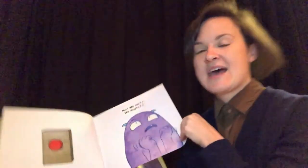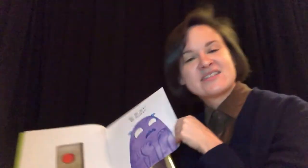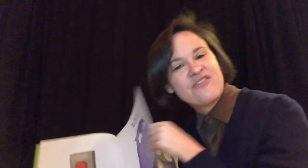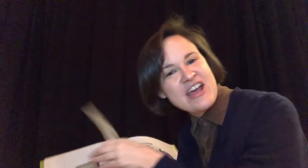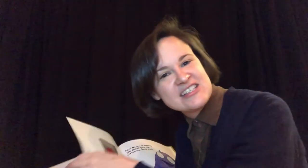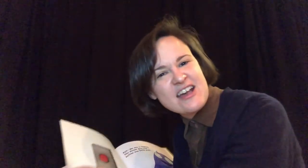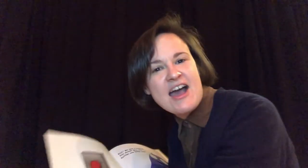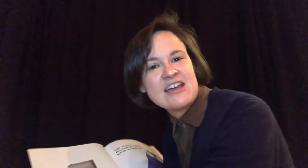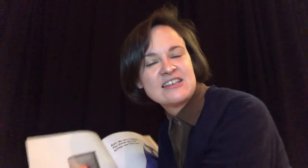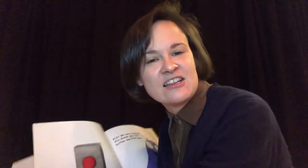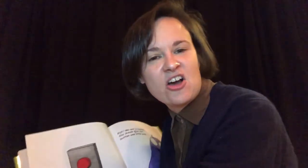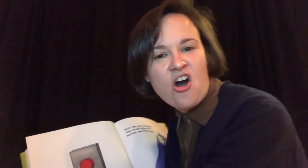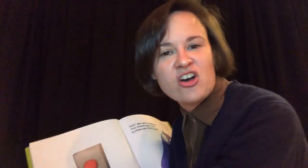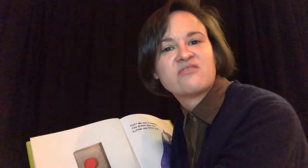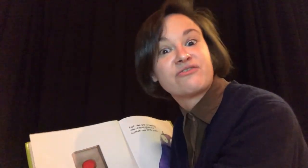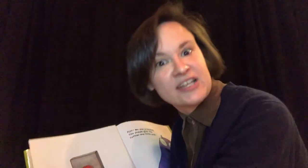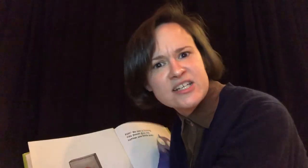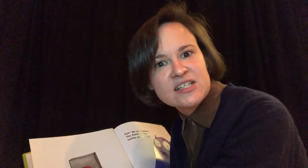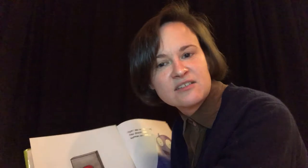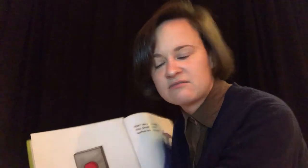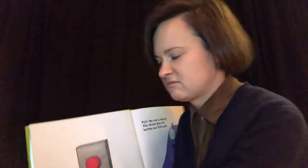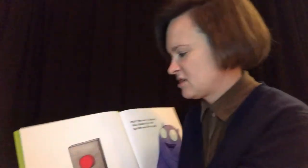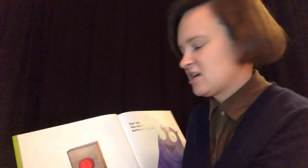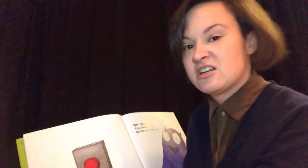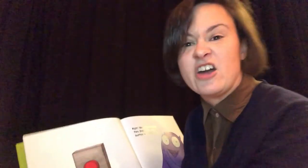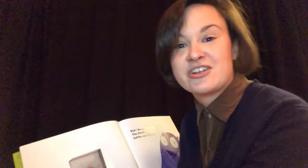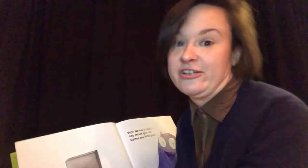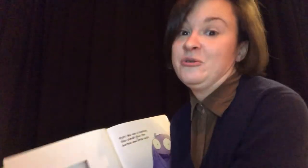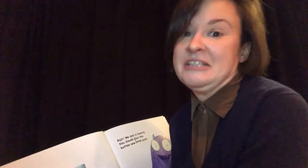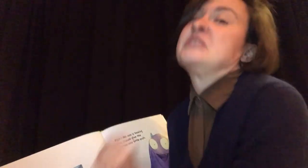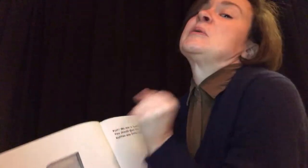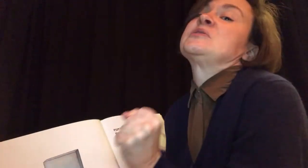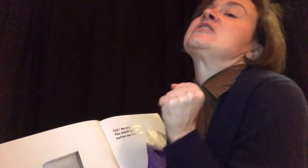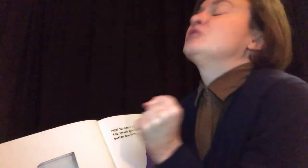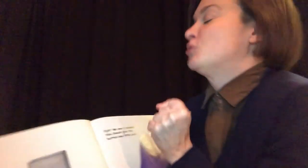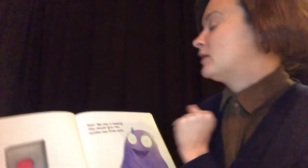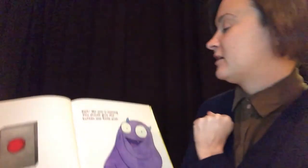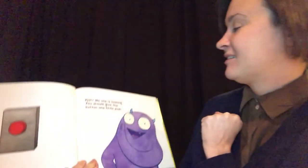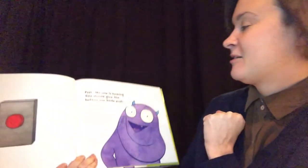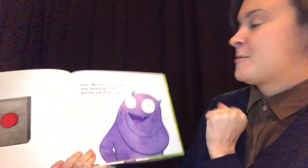That's a face I call conflicted. Not sure what you're supposed to do.